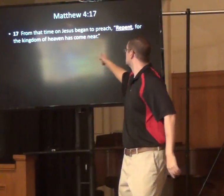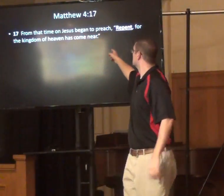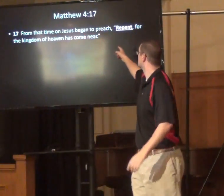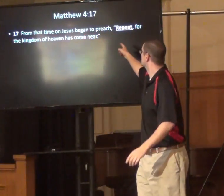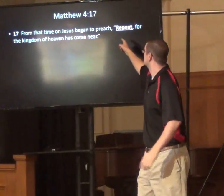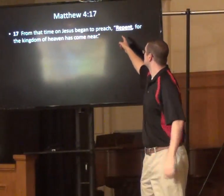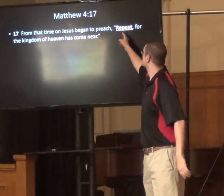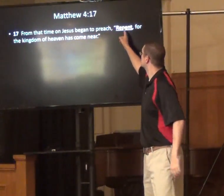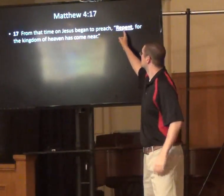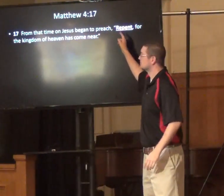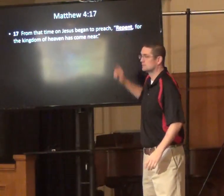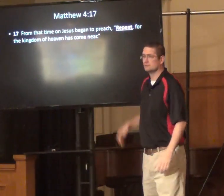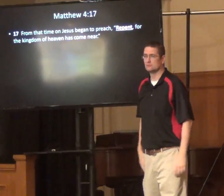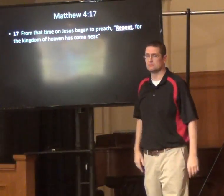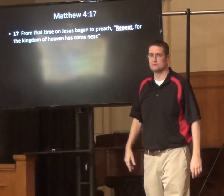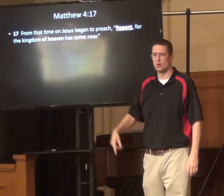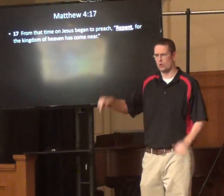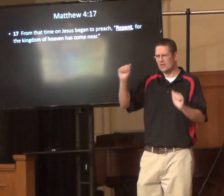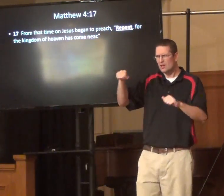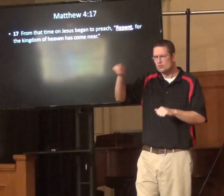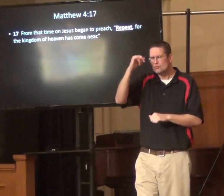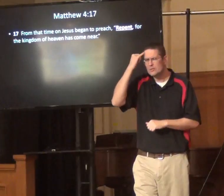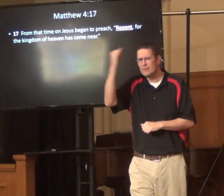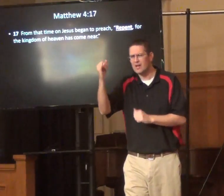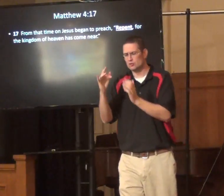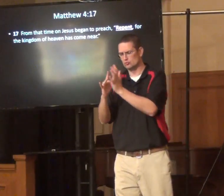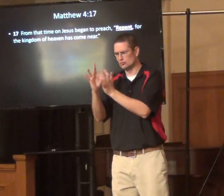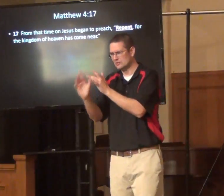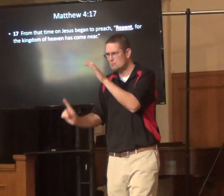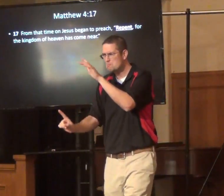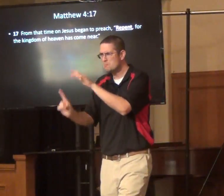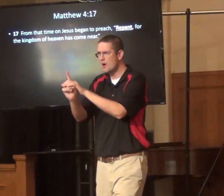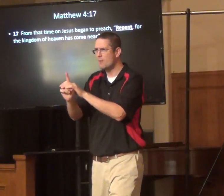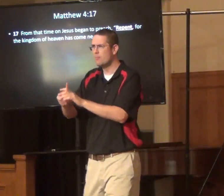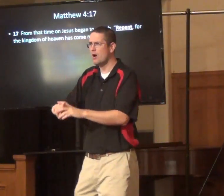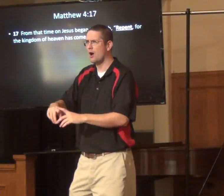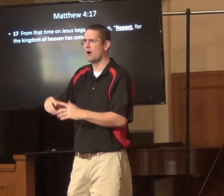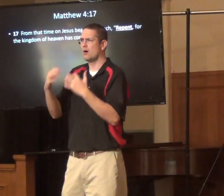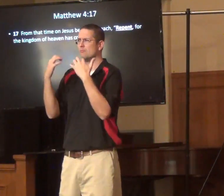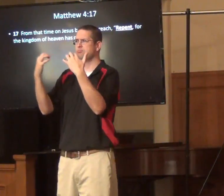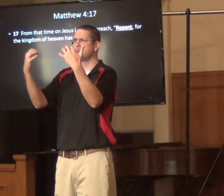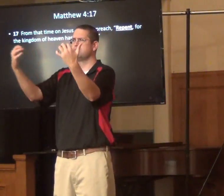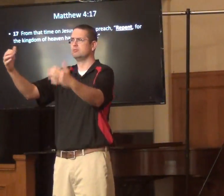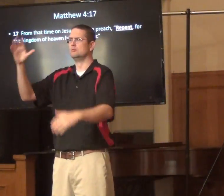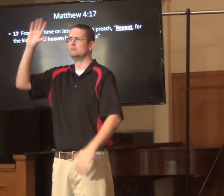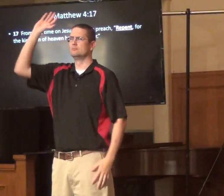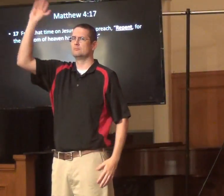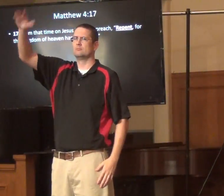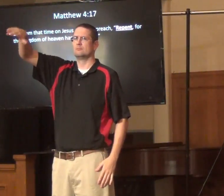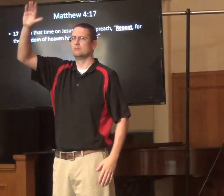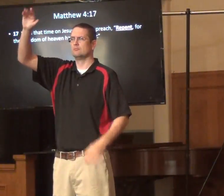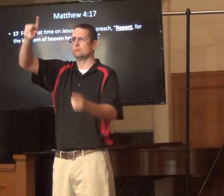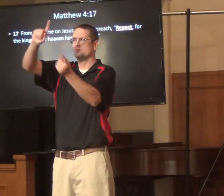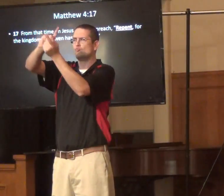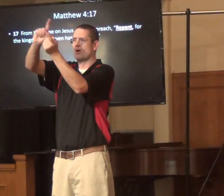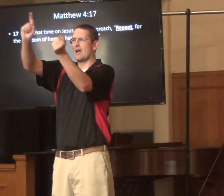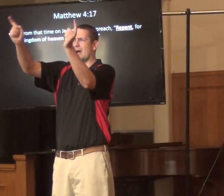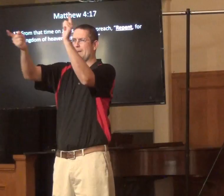what repent means. So can you imagine Jesus appearing before this crowd